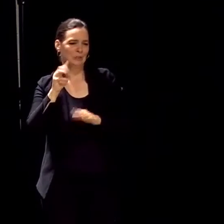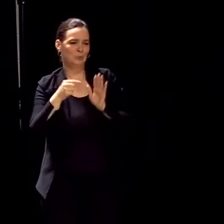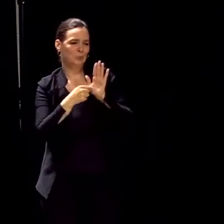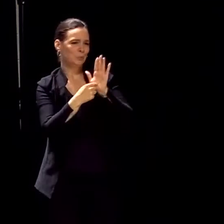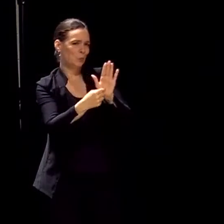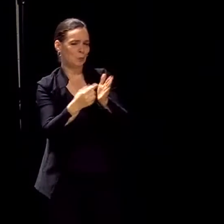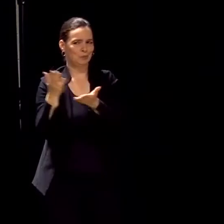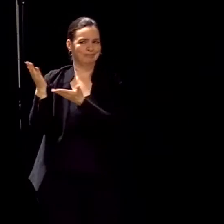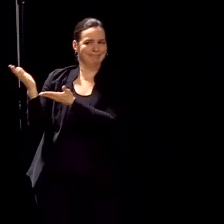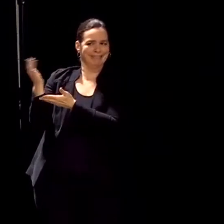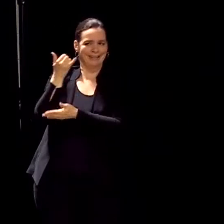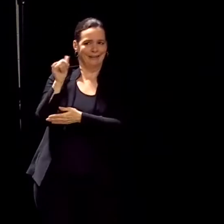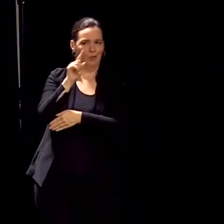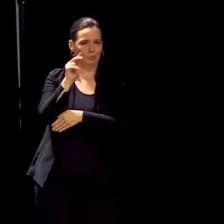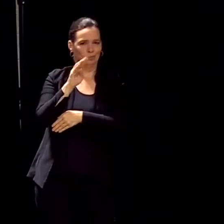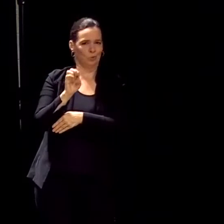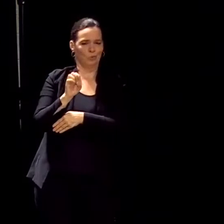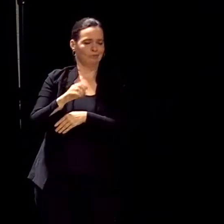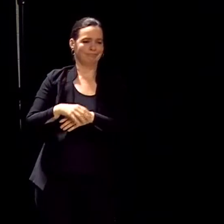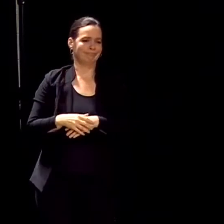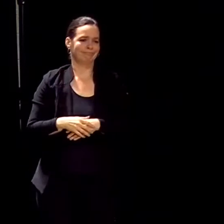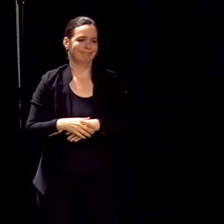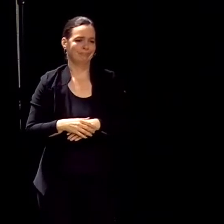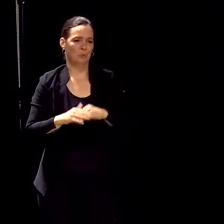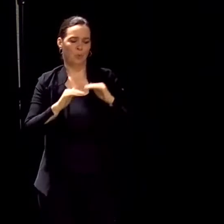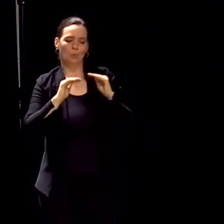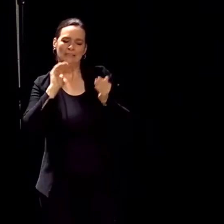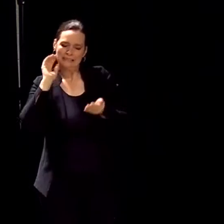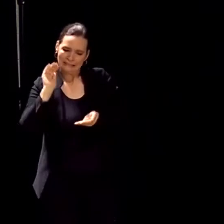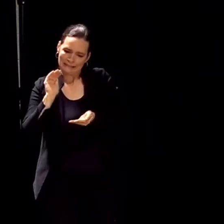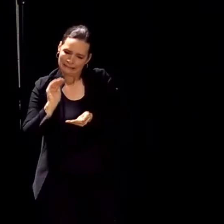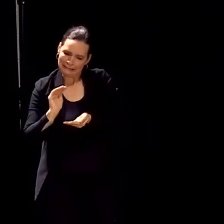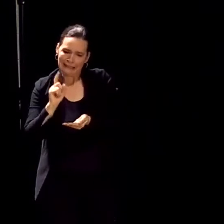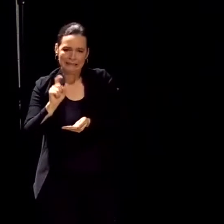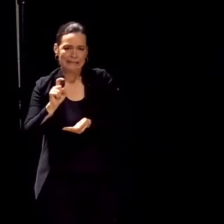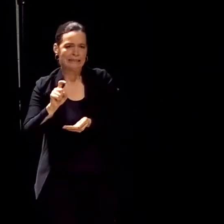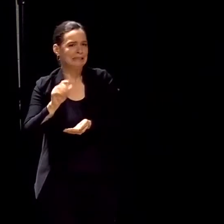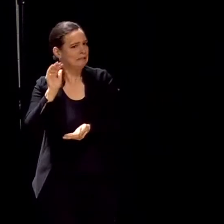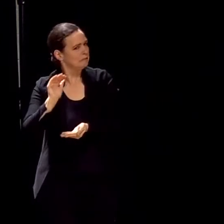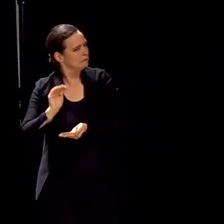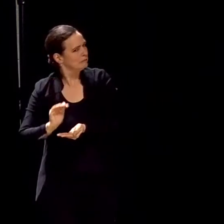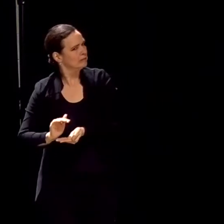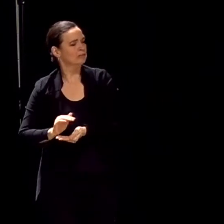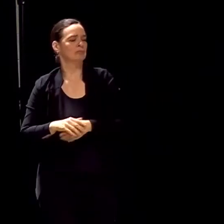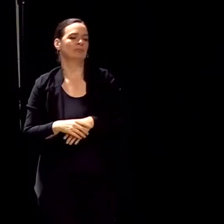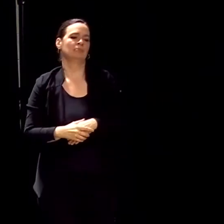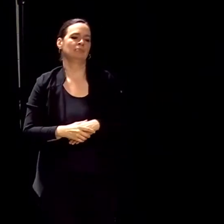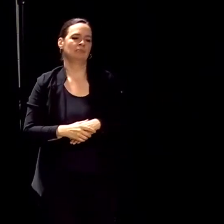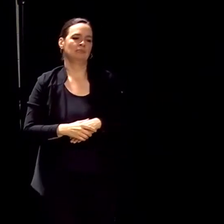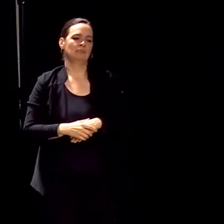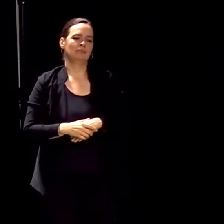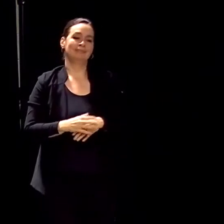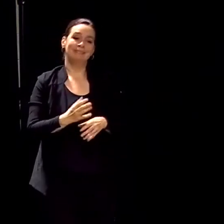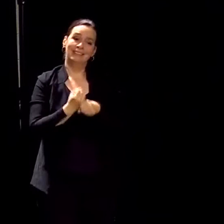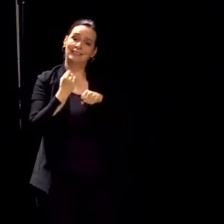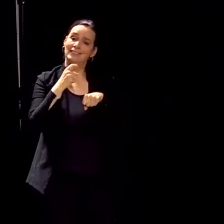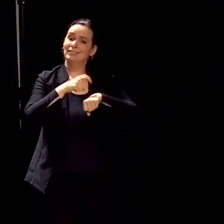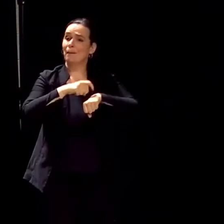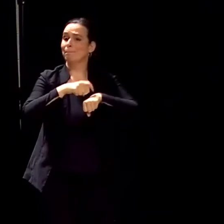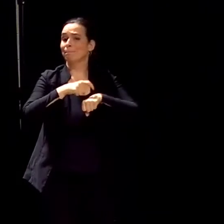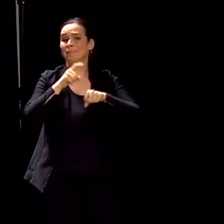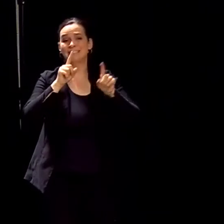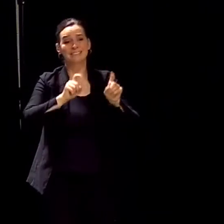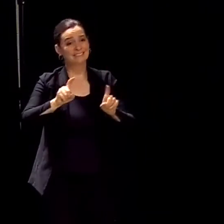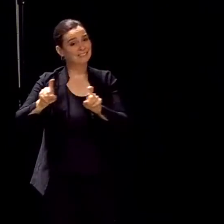are. So we need to get that number down. And so that's the reality. It's going to take a little bit of time to do that at the macro